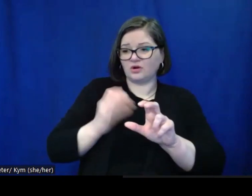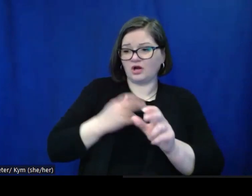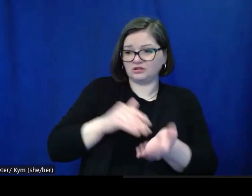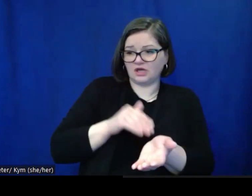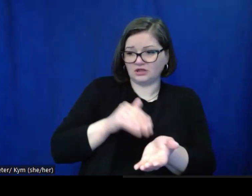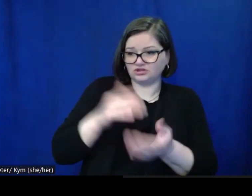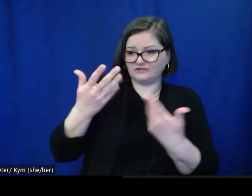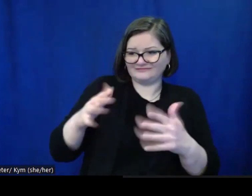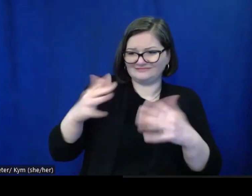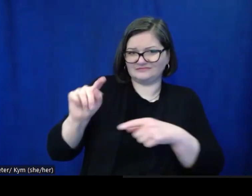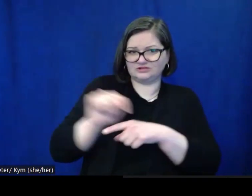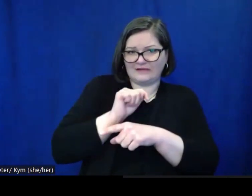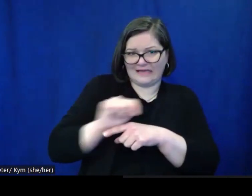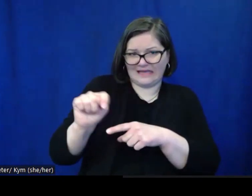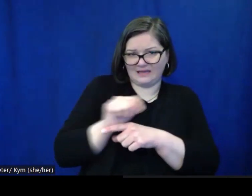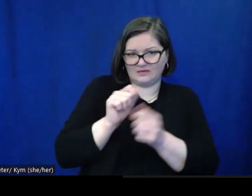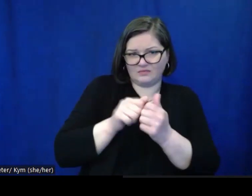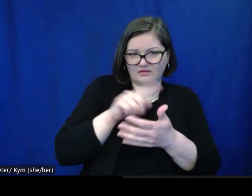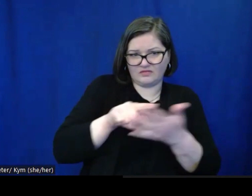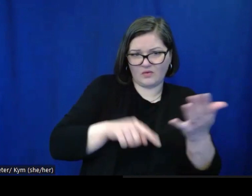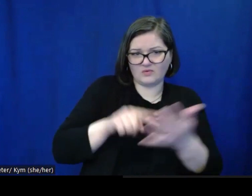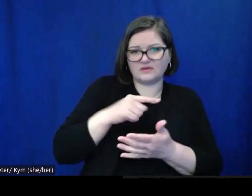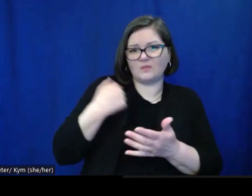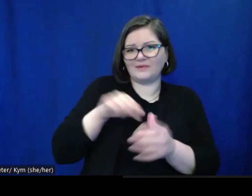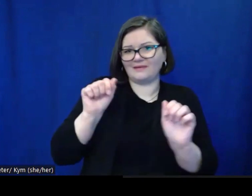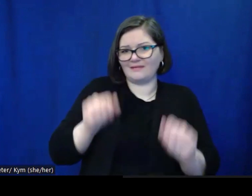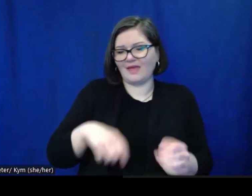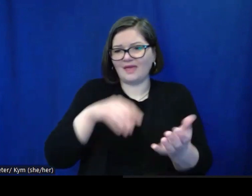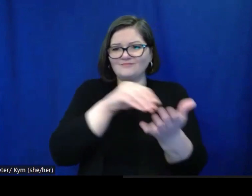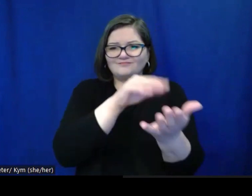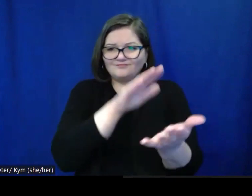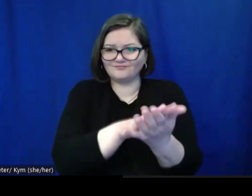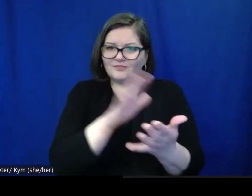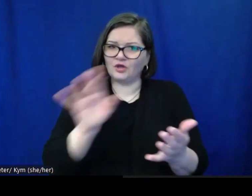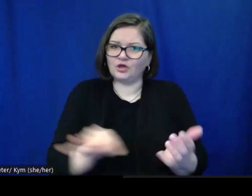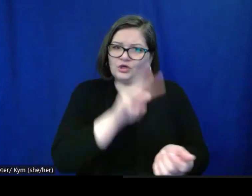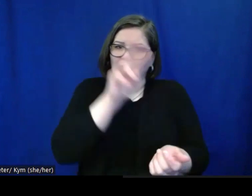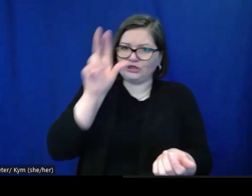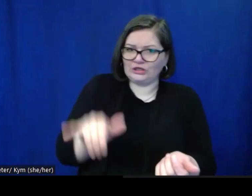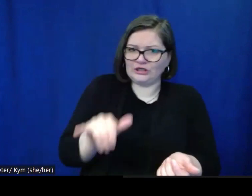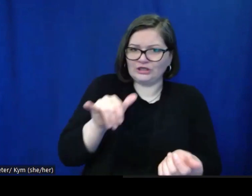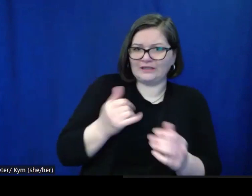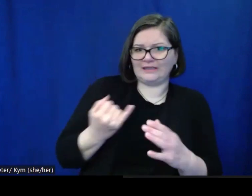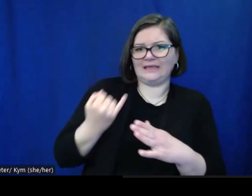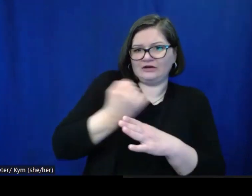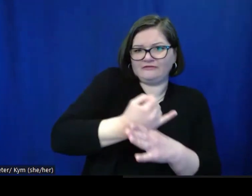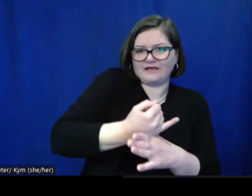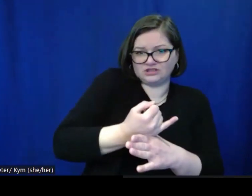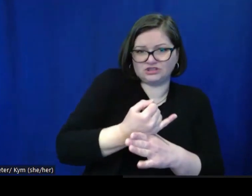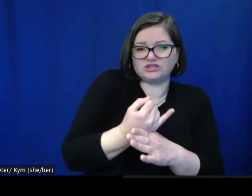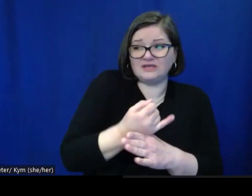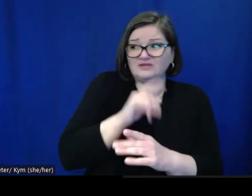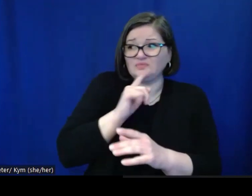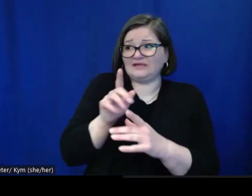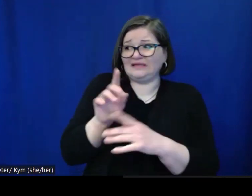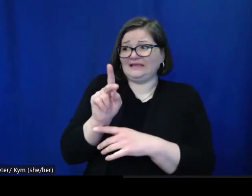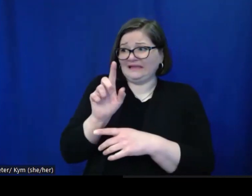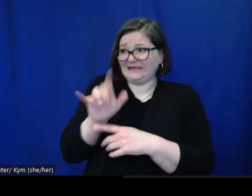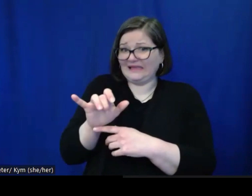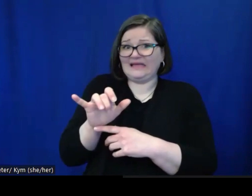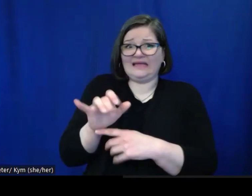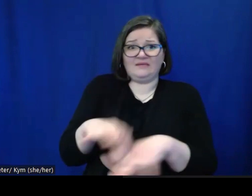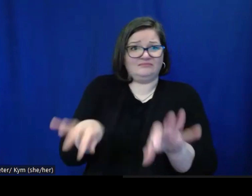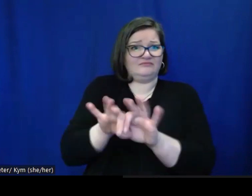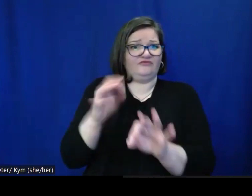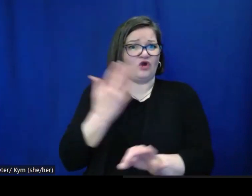trained in using so that we are able to capture early on. Early intervention is key to the work that we are all doing